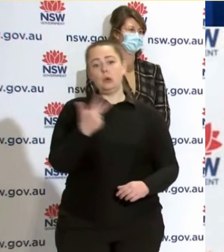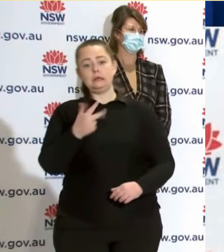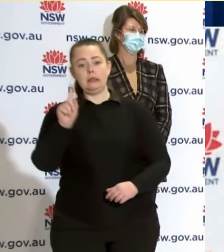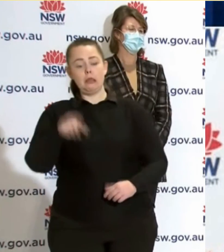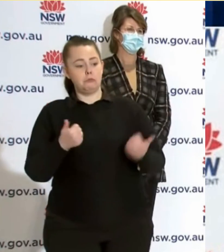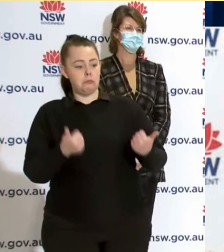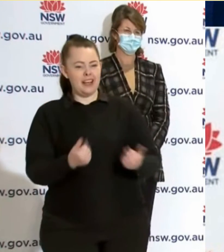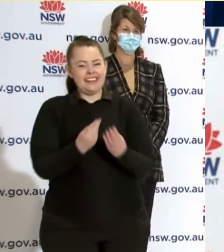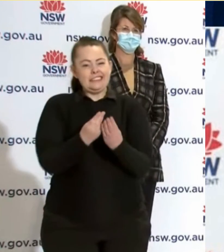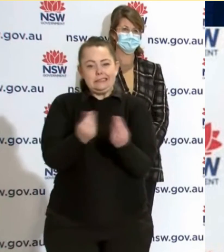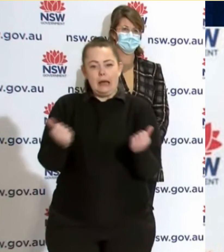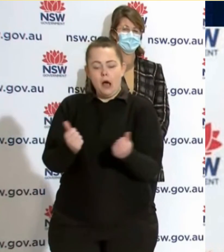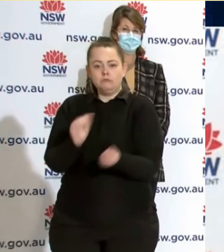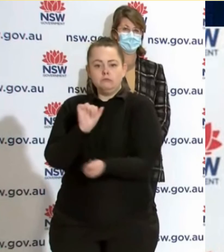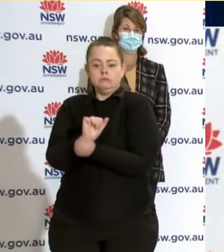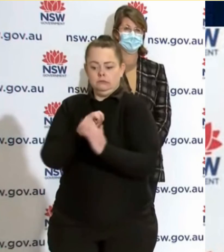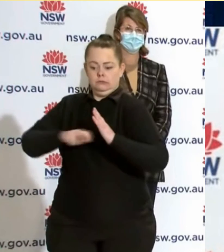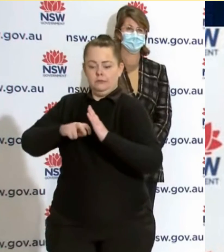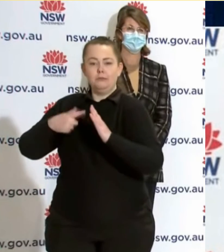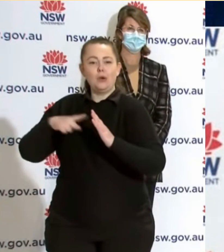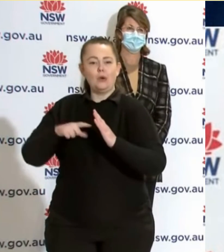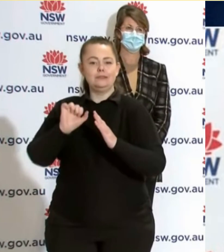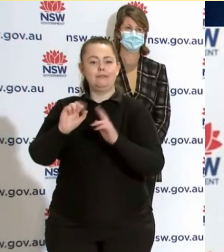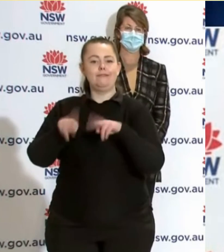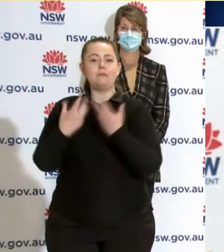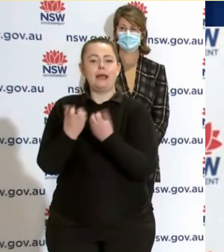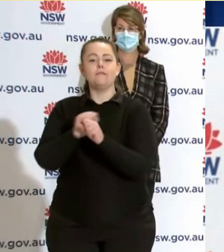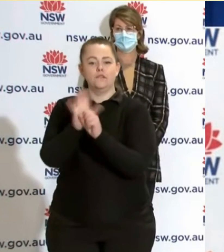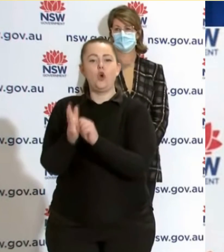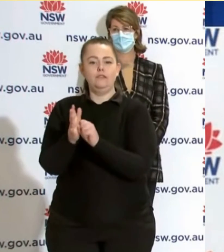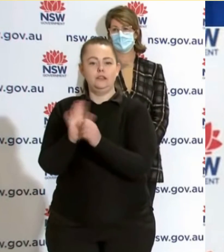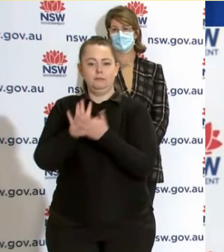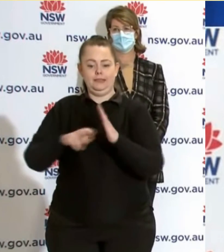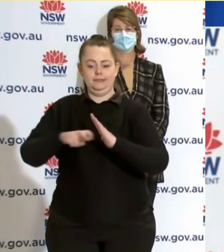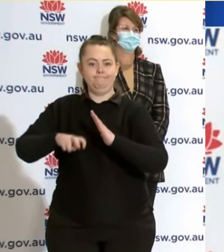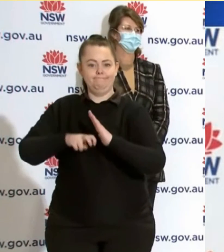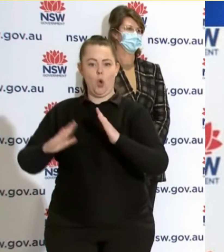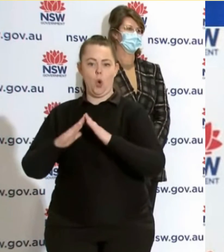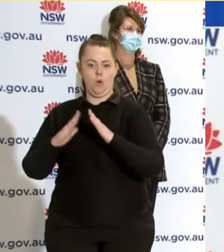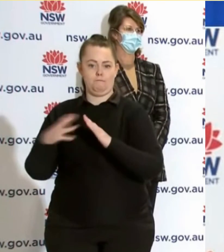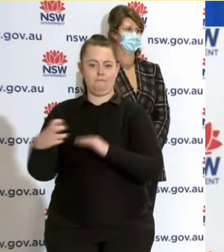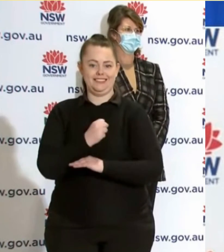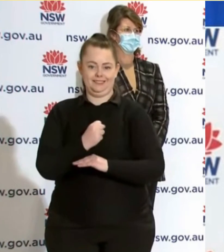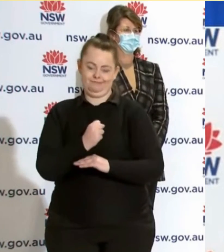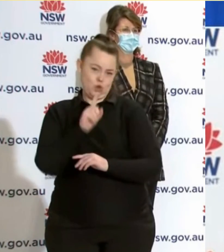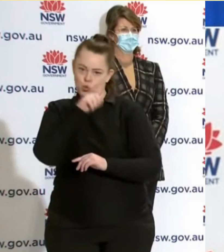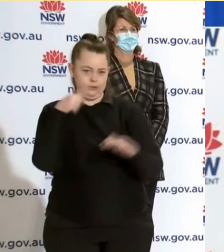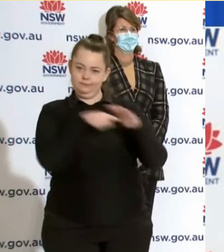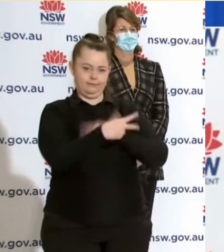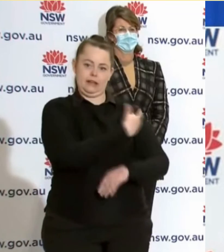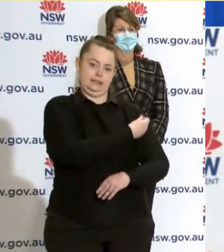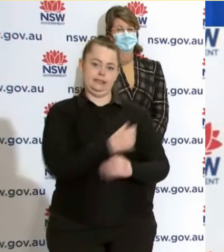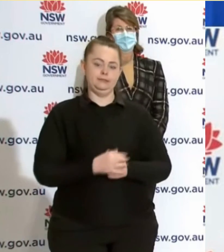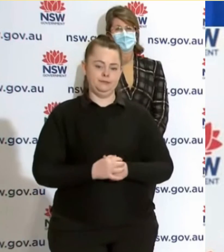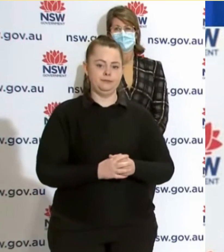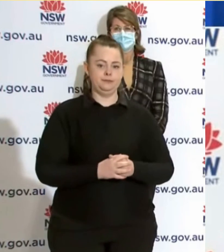to get 15 to 16,000 kids done in 1 week was really encouraging. So for any other children,